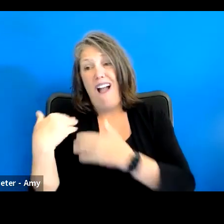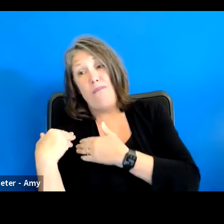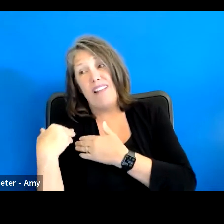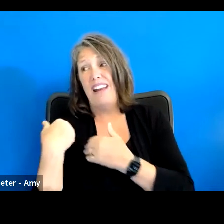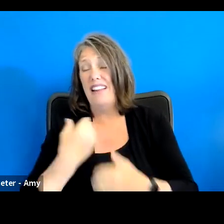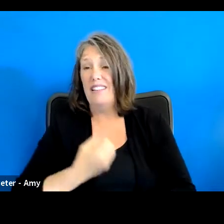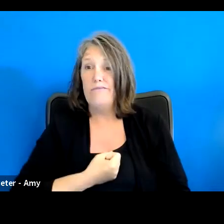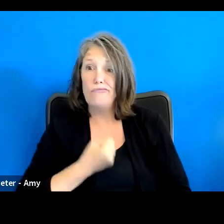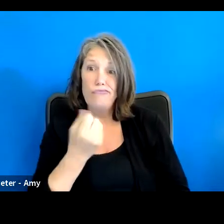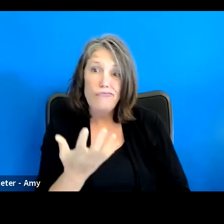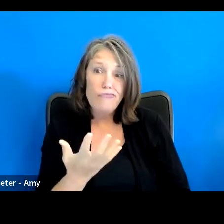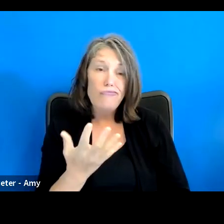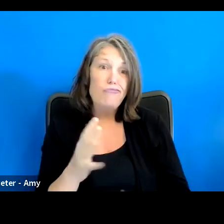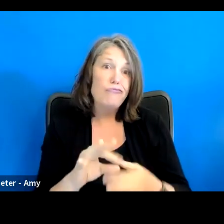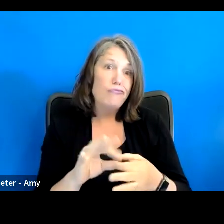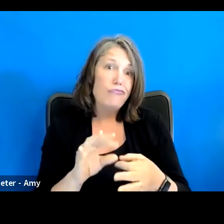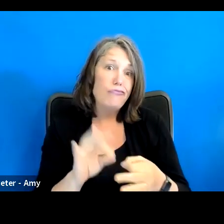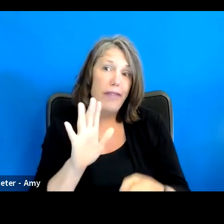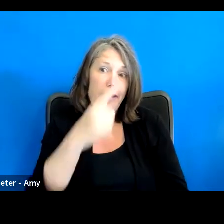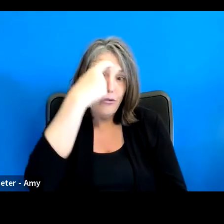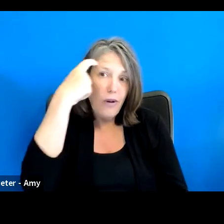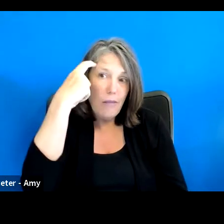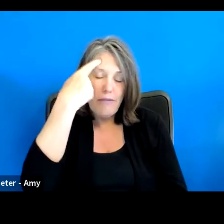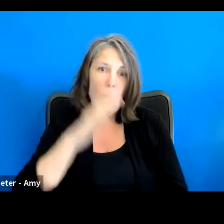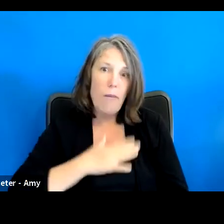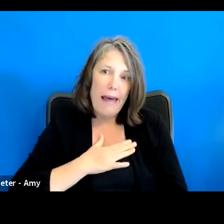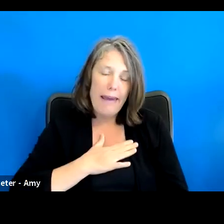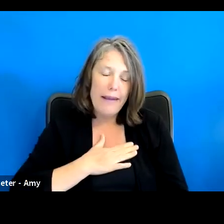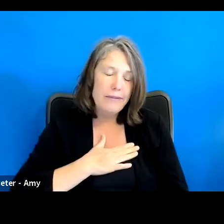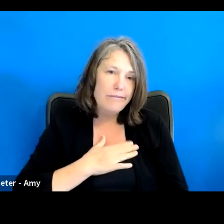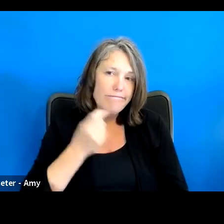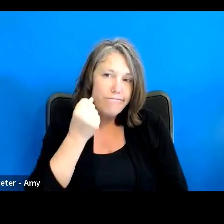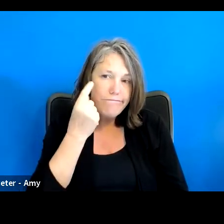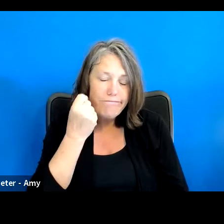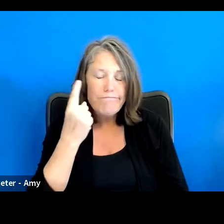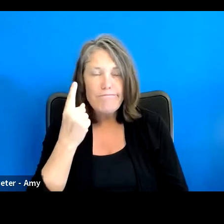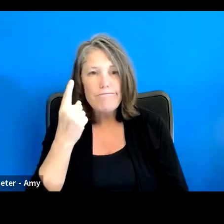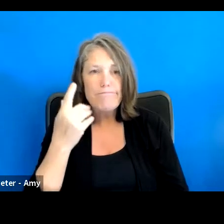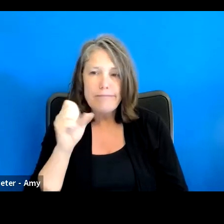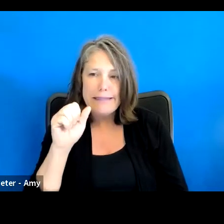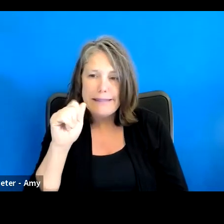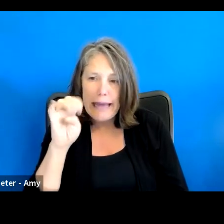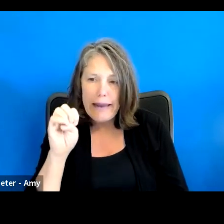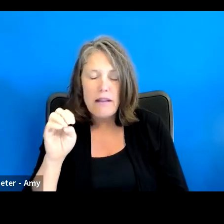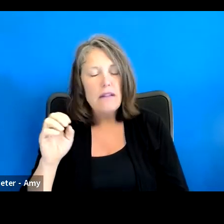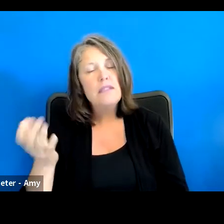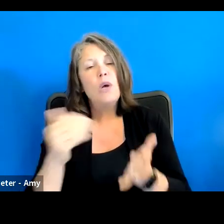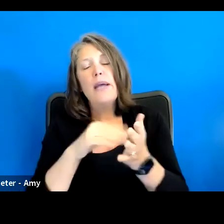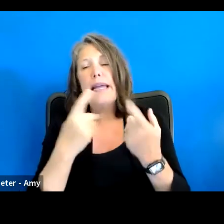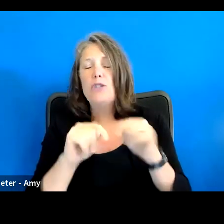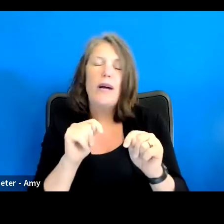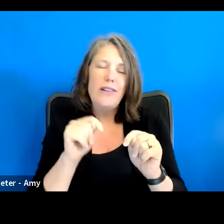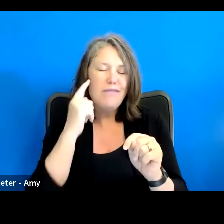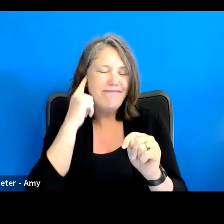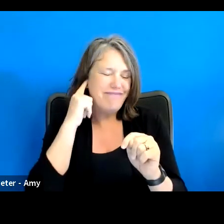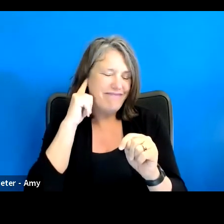to kind of share their trauma for my sake or anything like that. And so again, trying to figure out what are the point of these